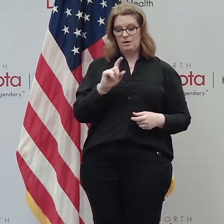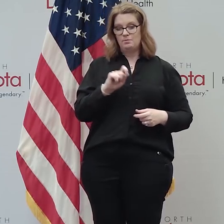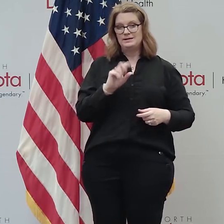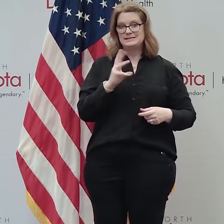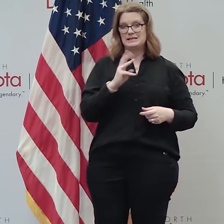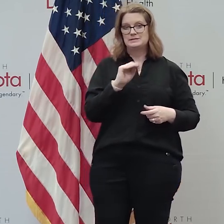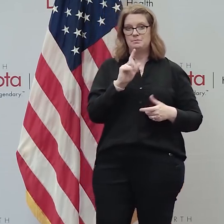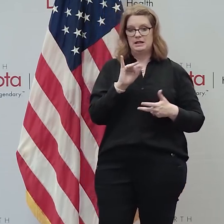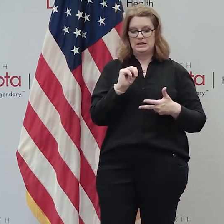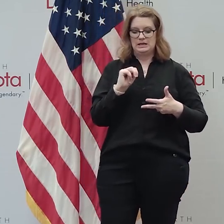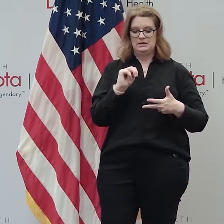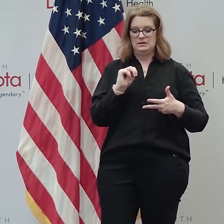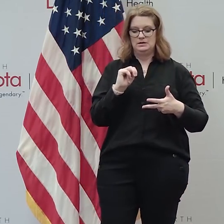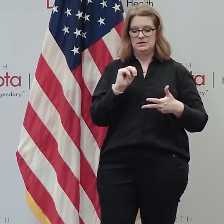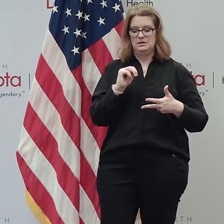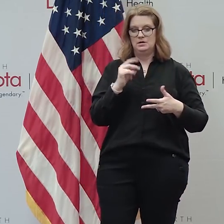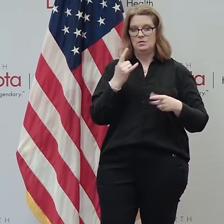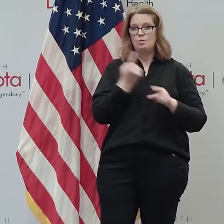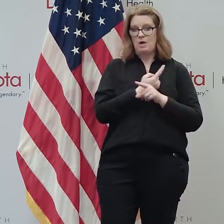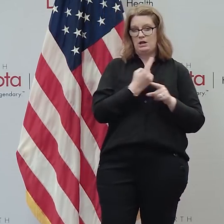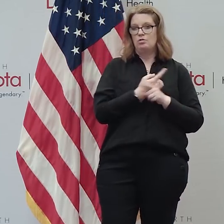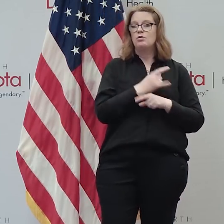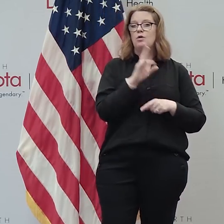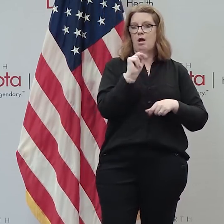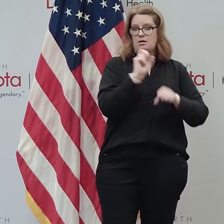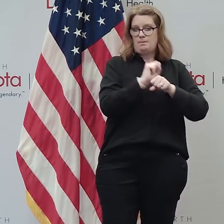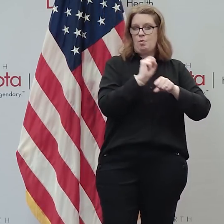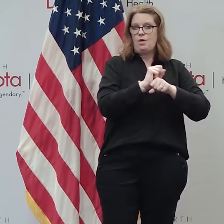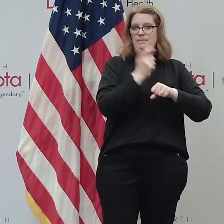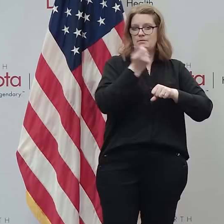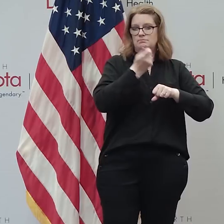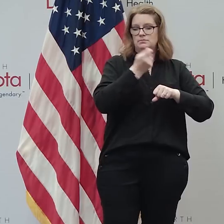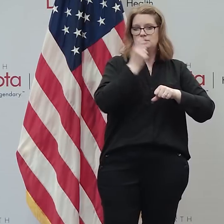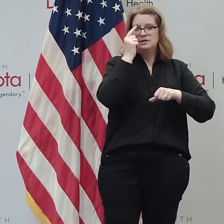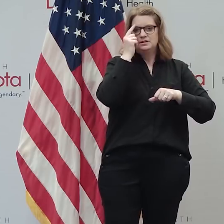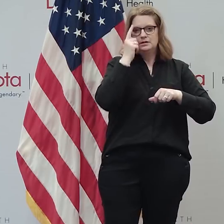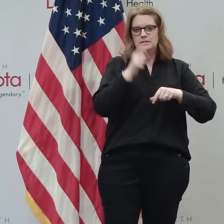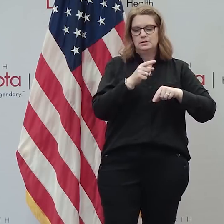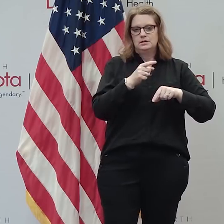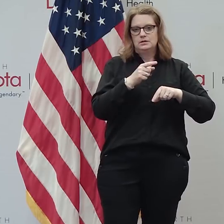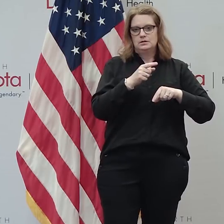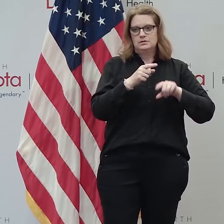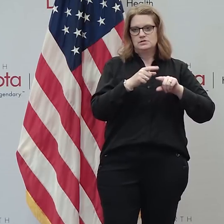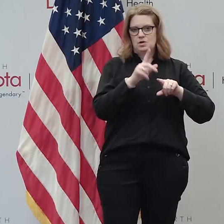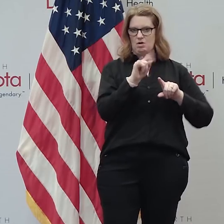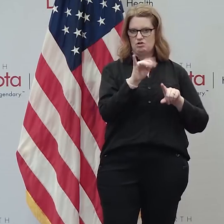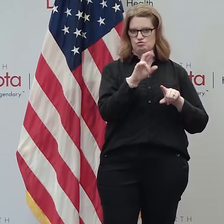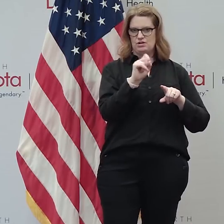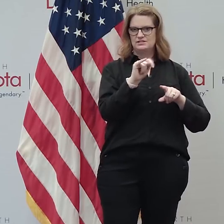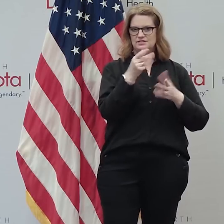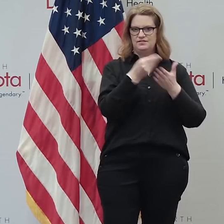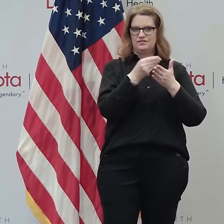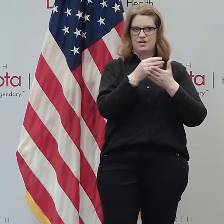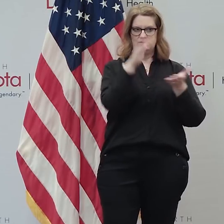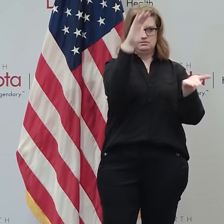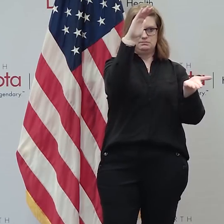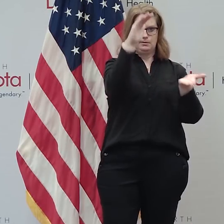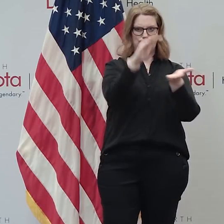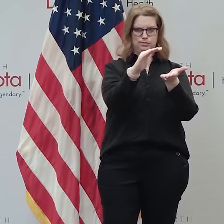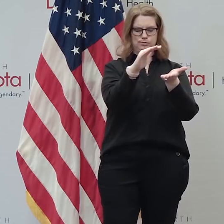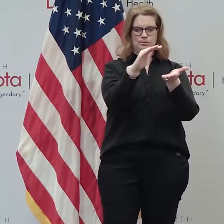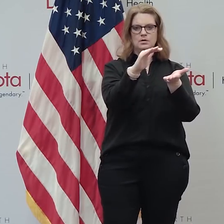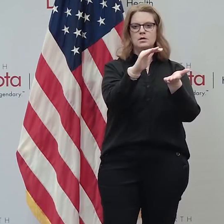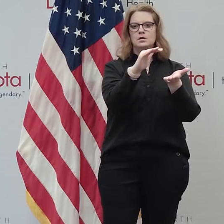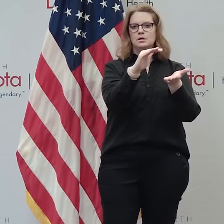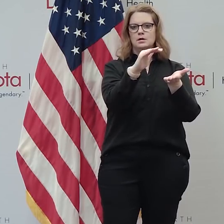million through the regular unemployment. And that's reduced our trust fund, the